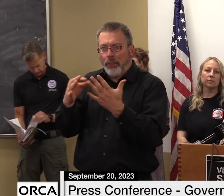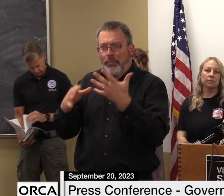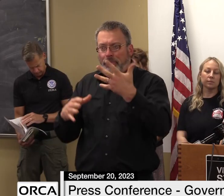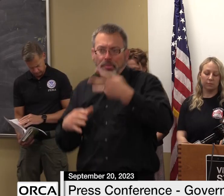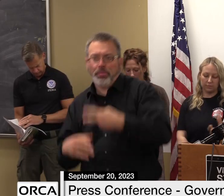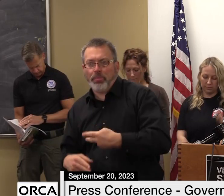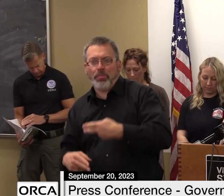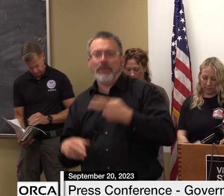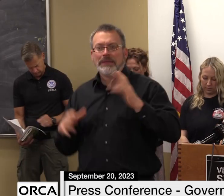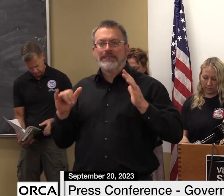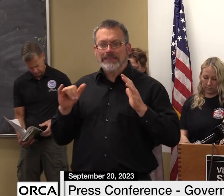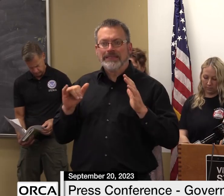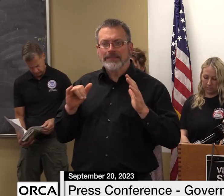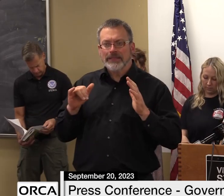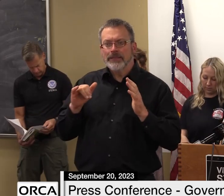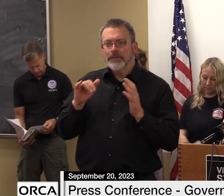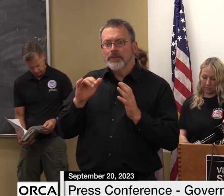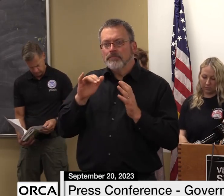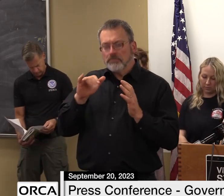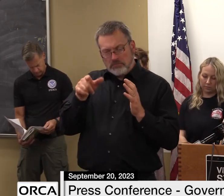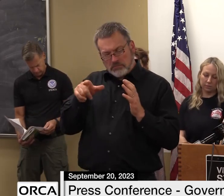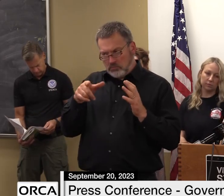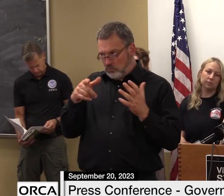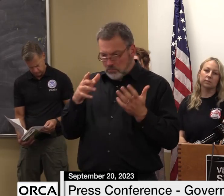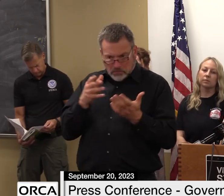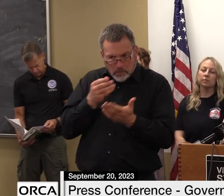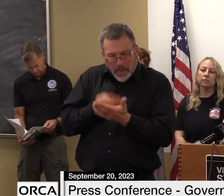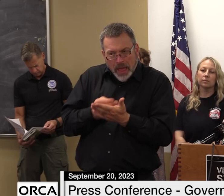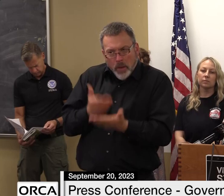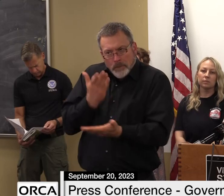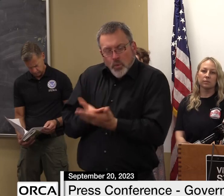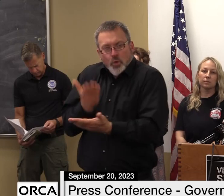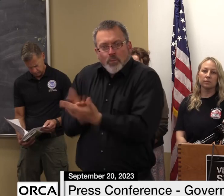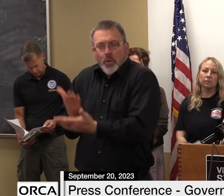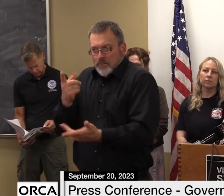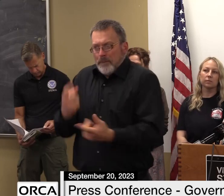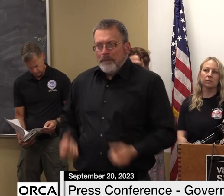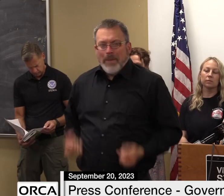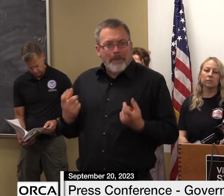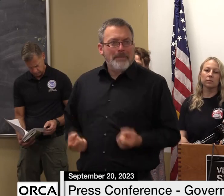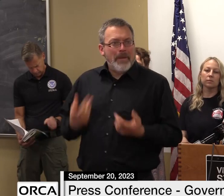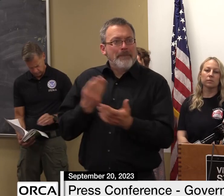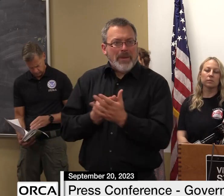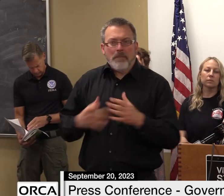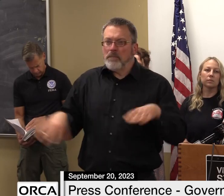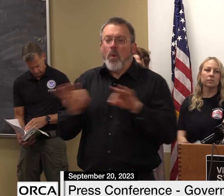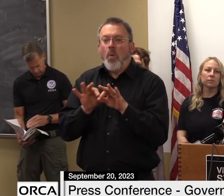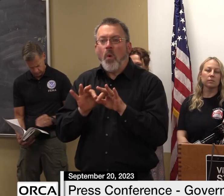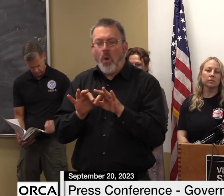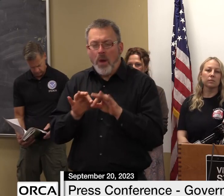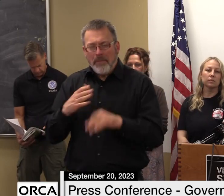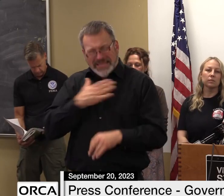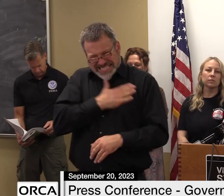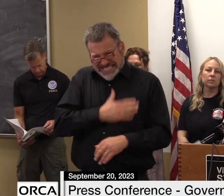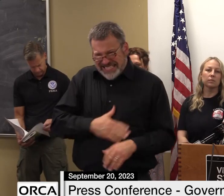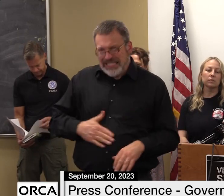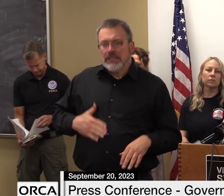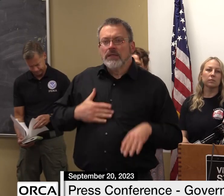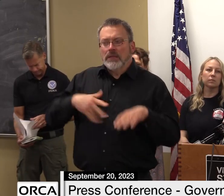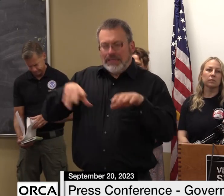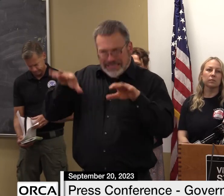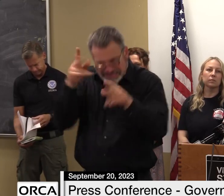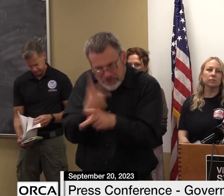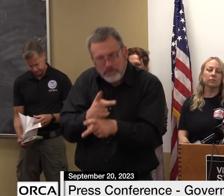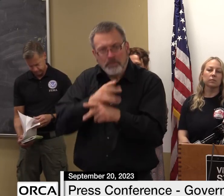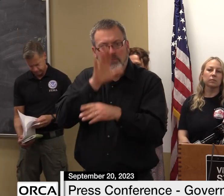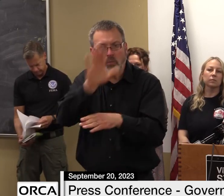used, but you didn't have the receipts to show you used it on the appropriate expenses. So please keep them for several years at a